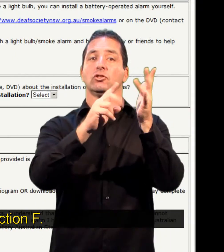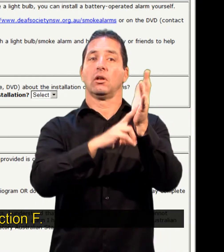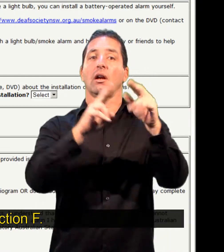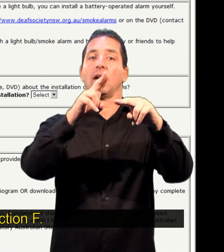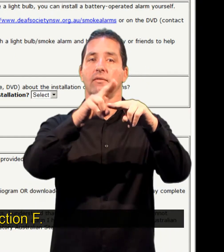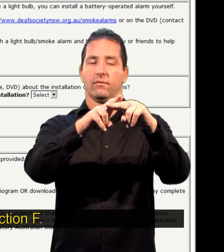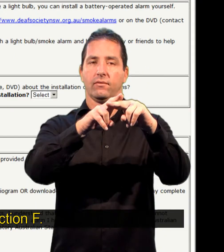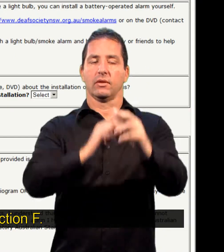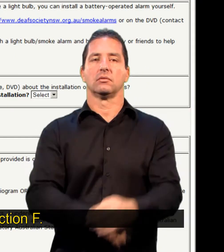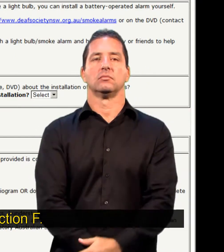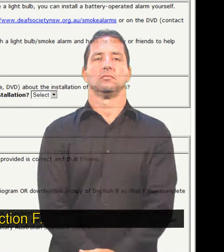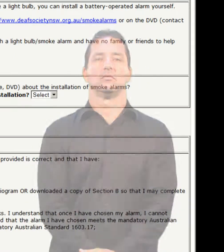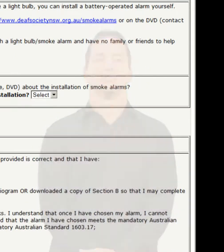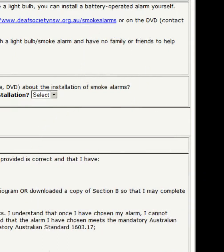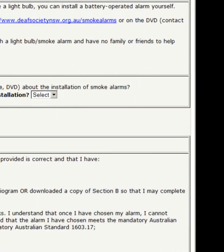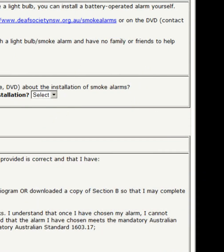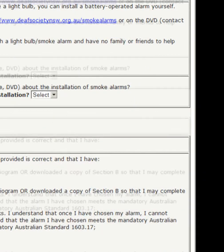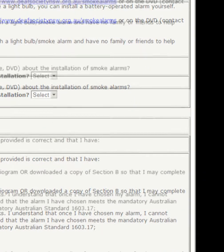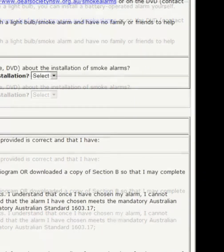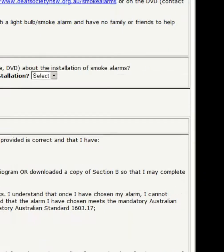Section F.